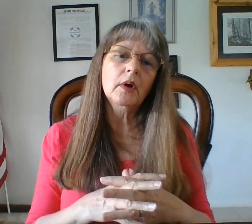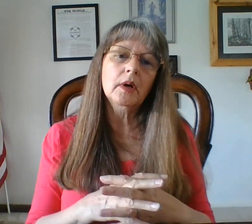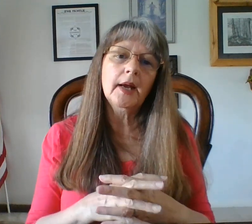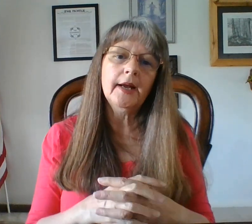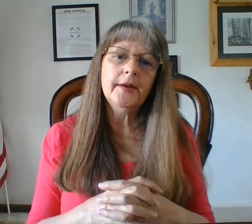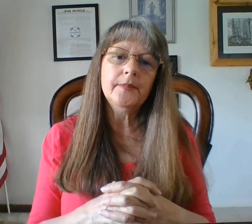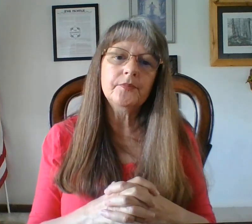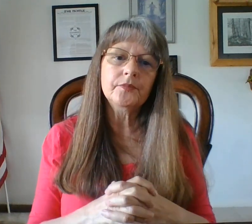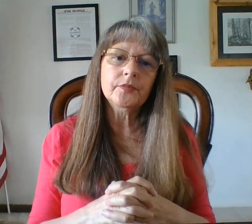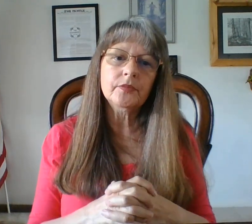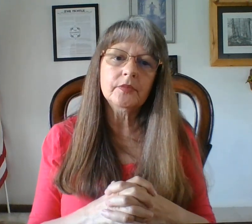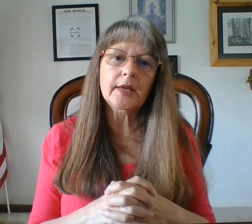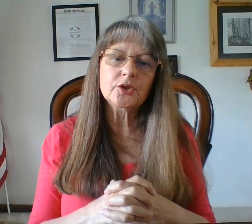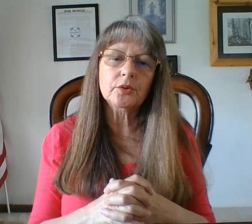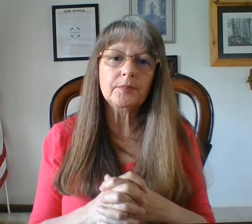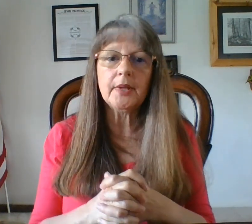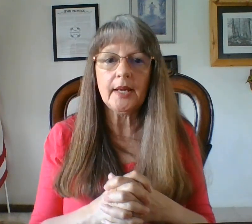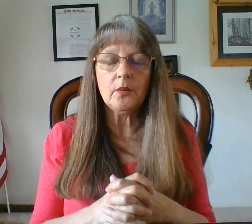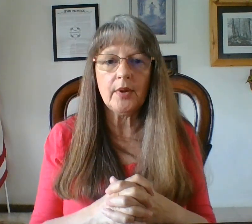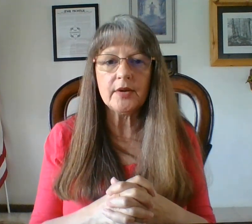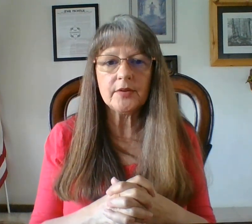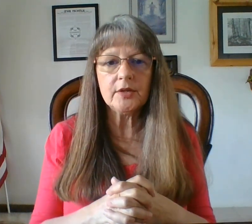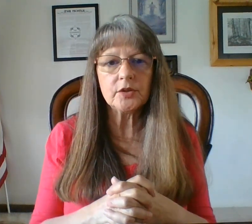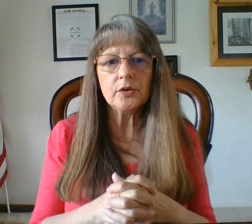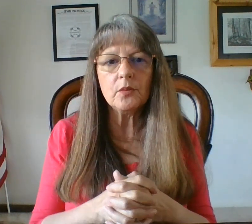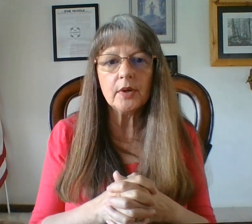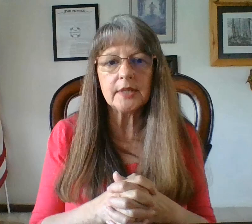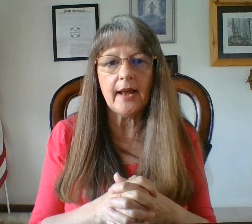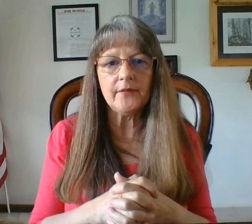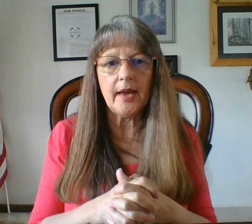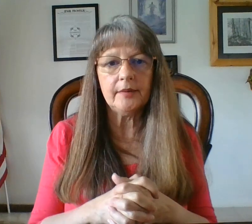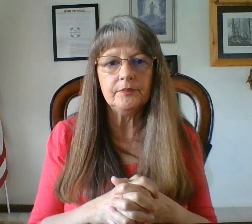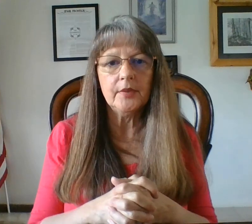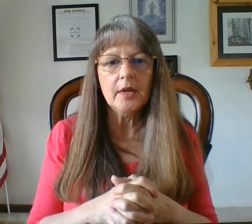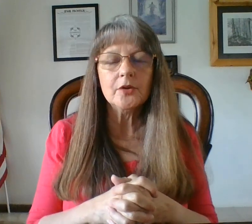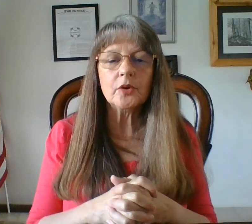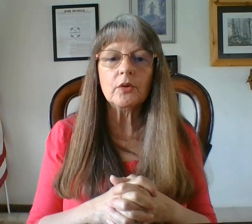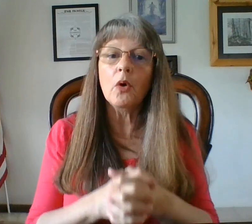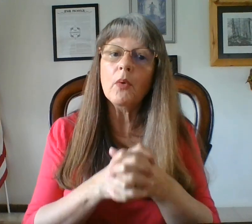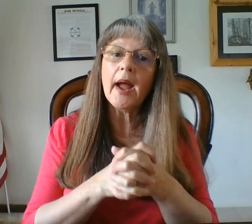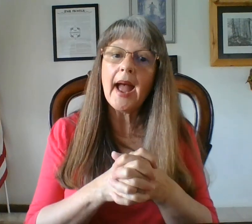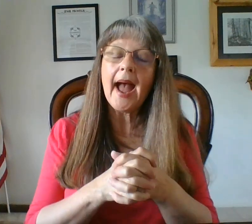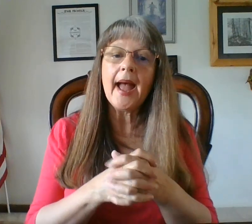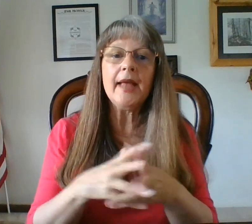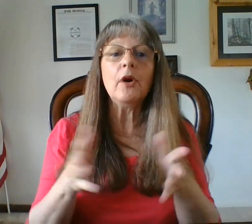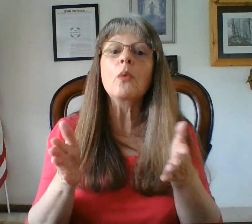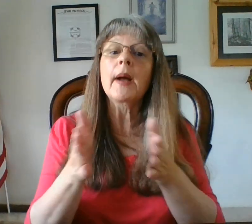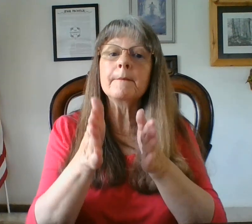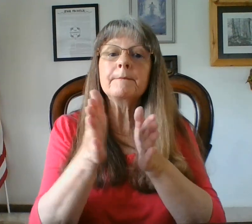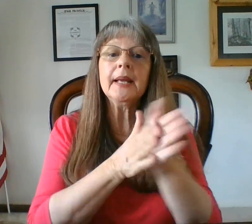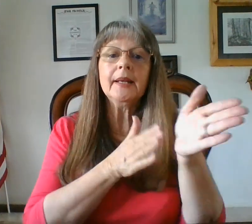or that you're playing with. And so you want to have that. So go and a